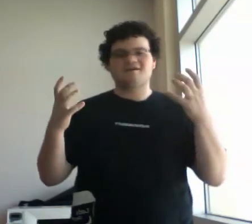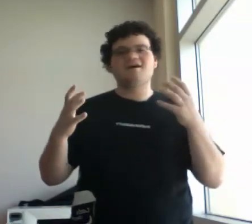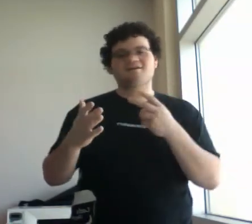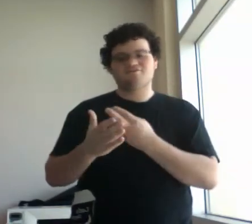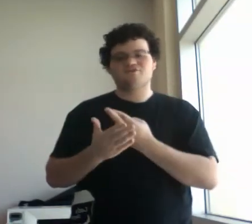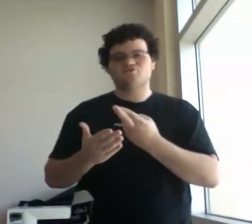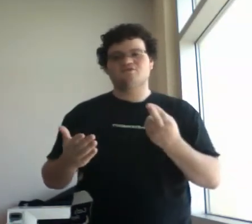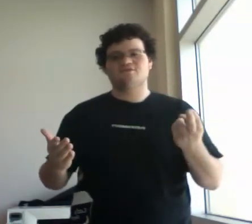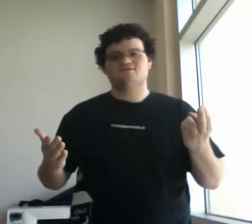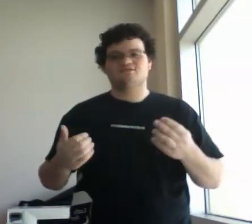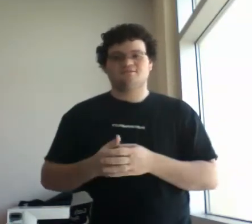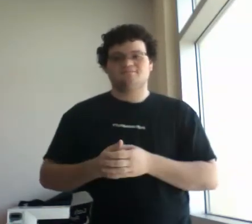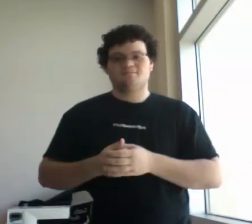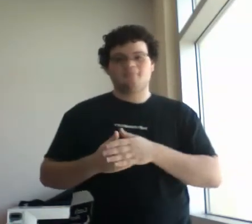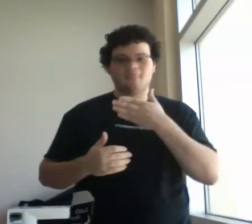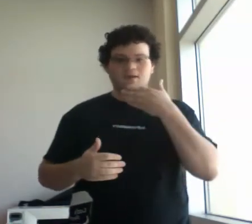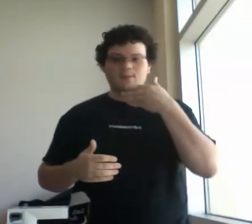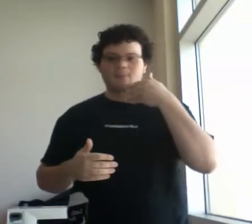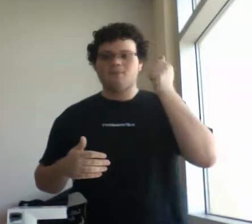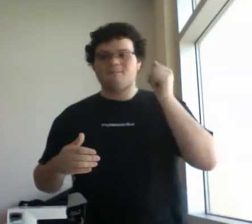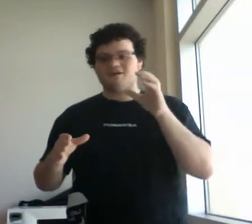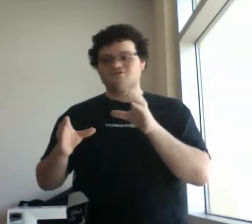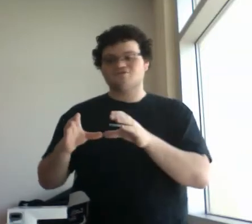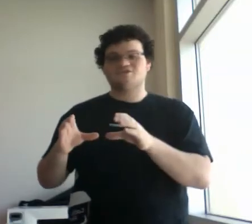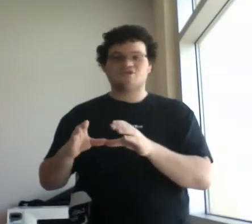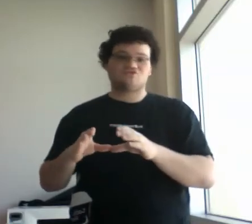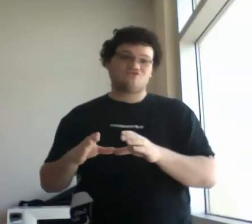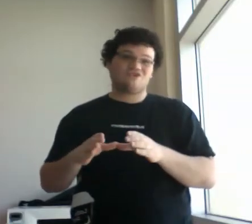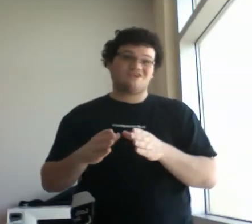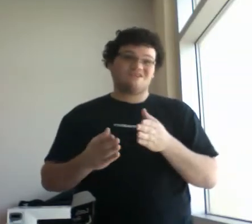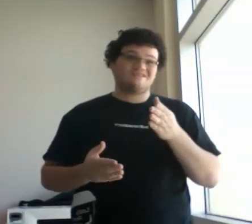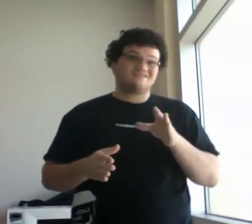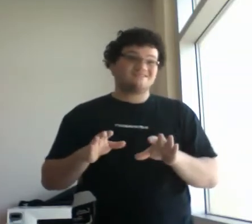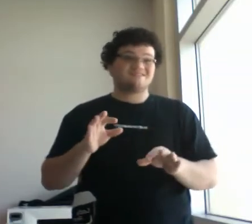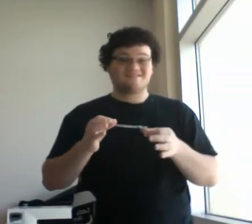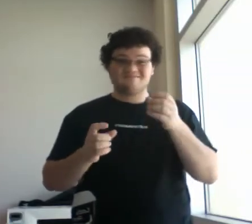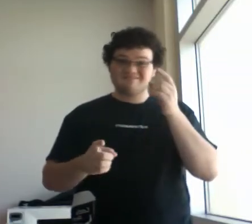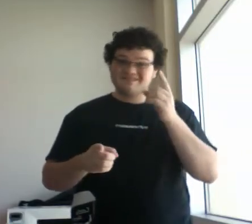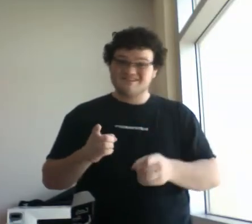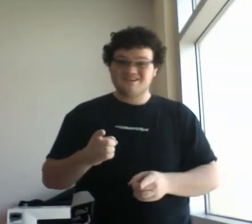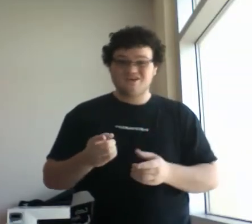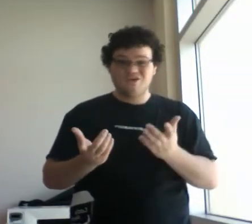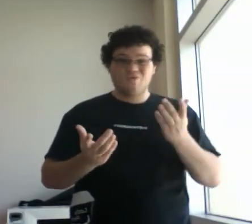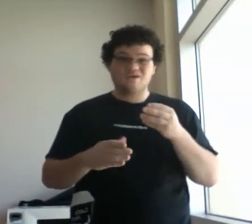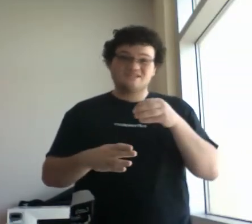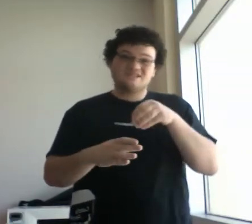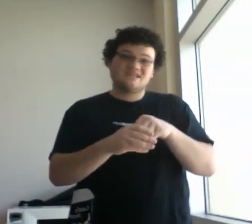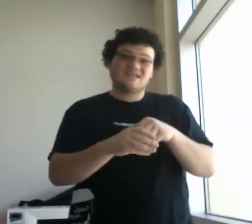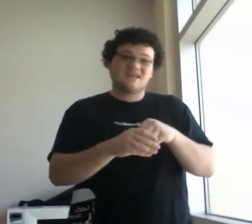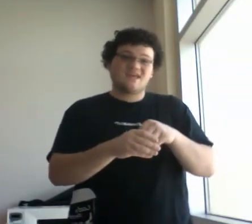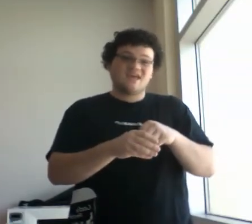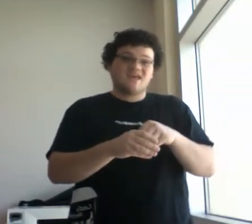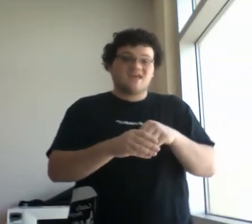best credentials would be determined by what's in demand in your area.